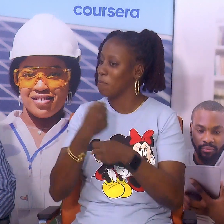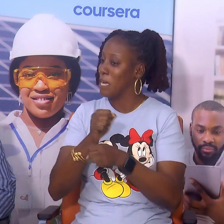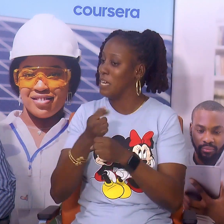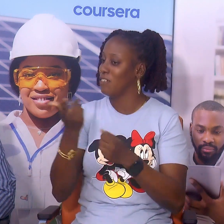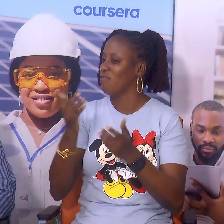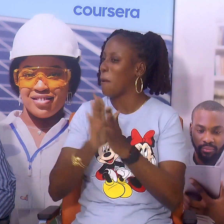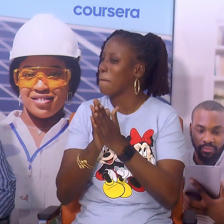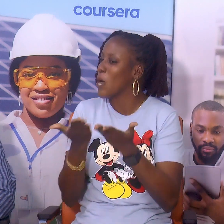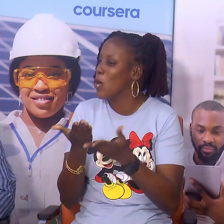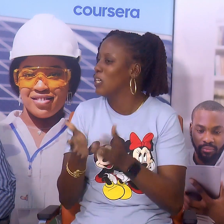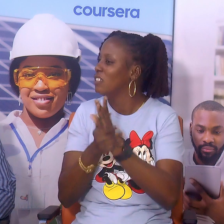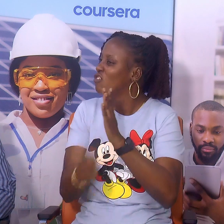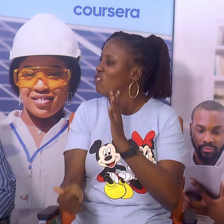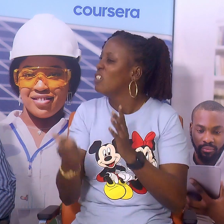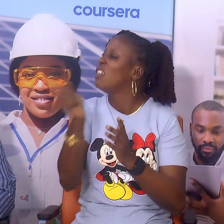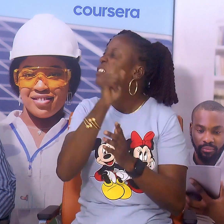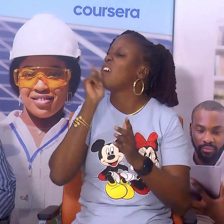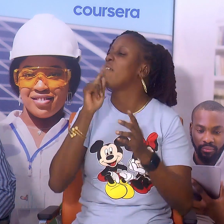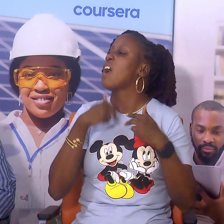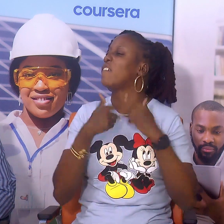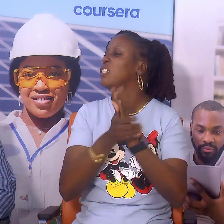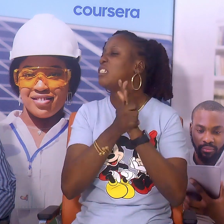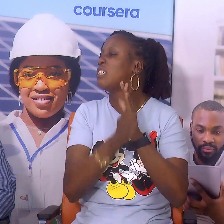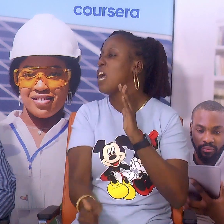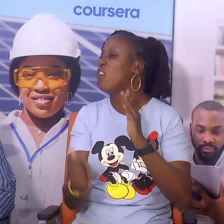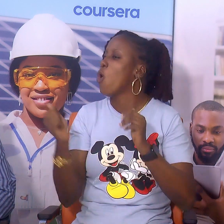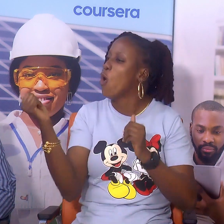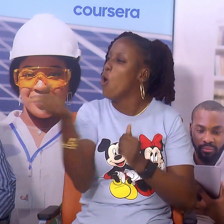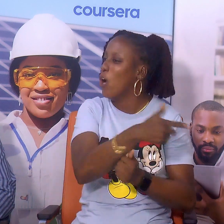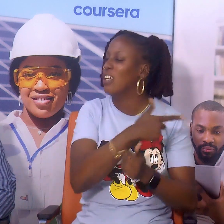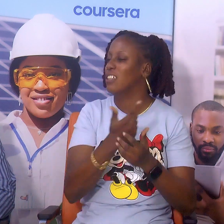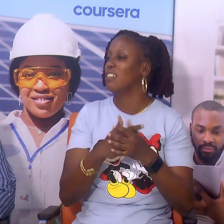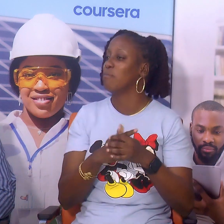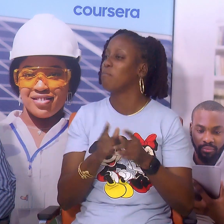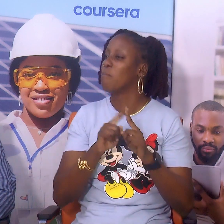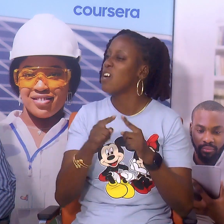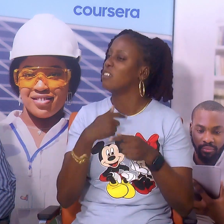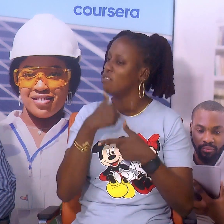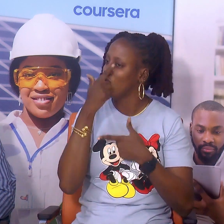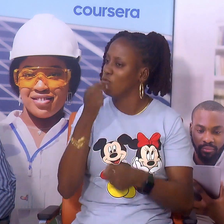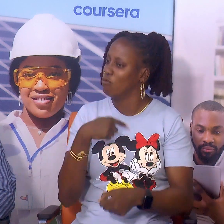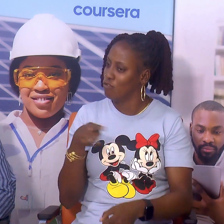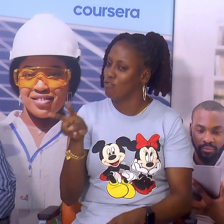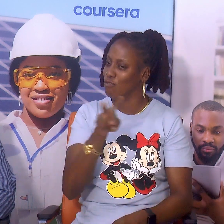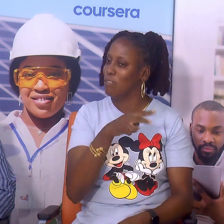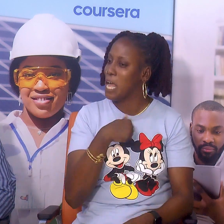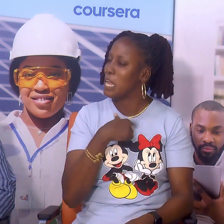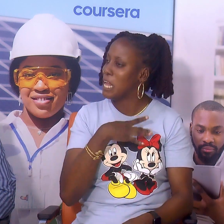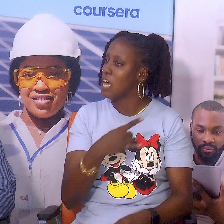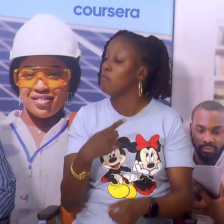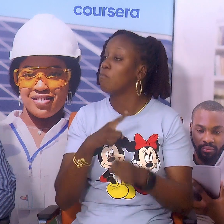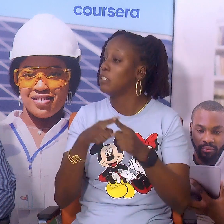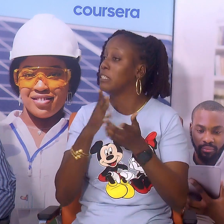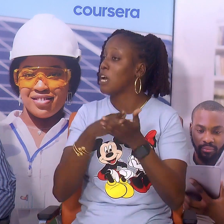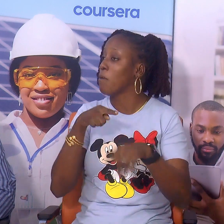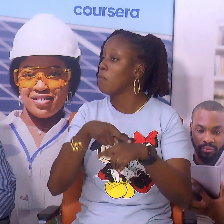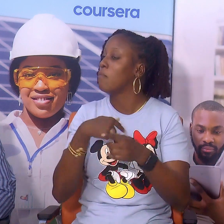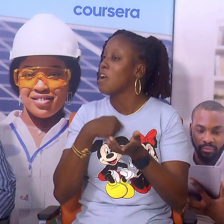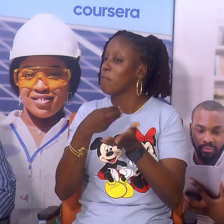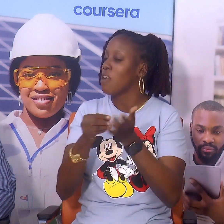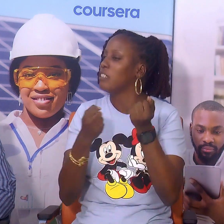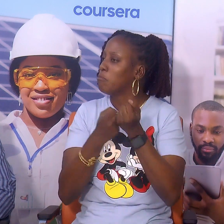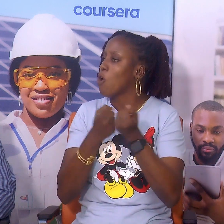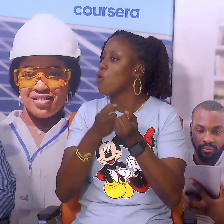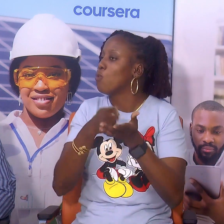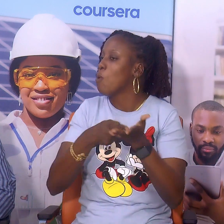And how they did different things, how they made different things, skills they had. A whole range of skills they had that were really interesting. And I